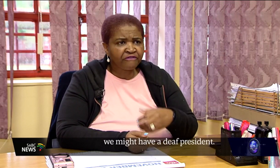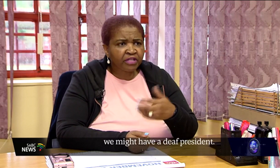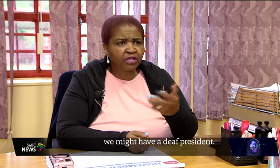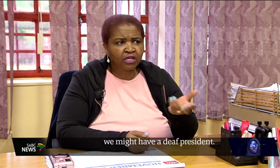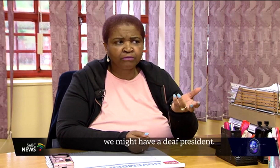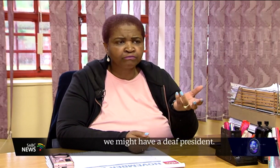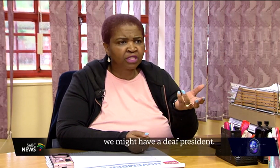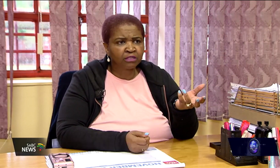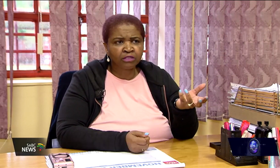even